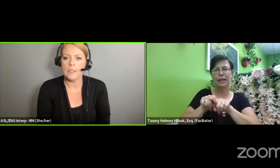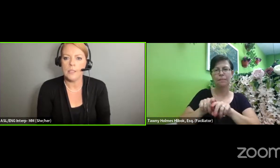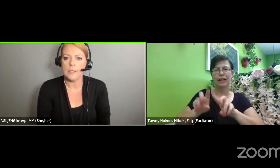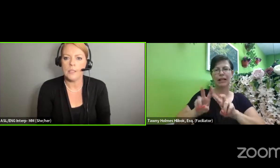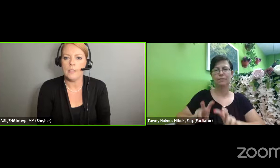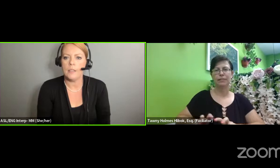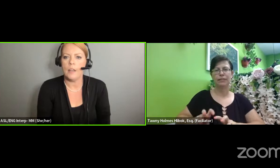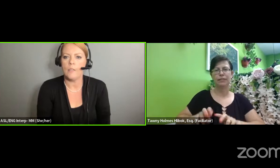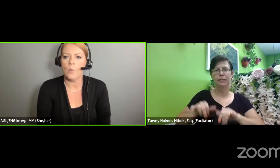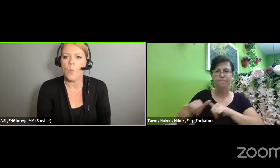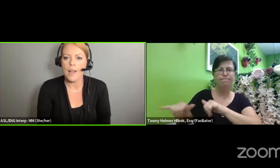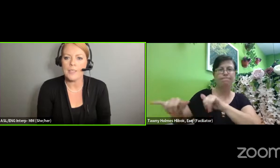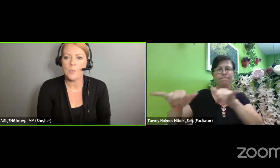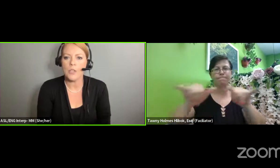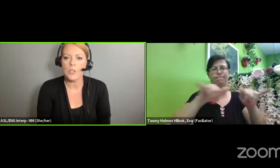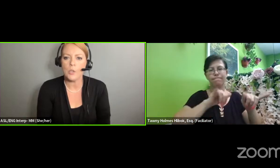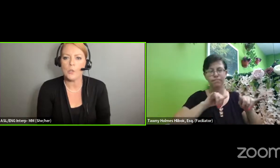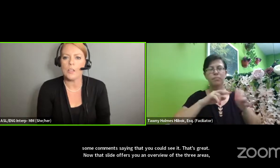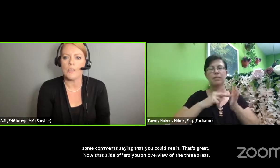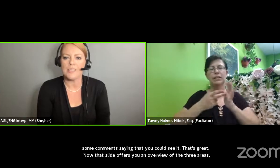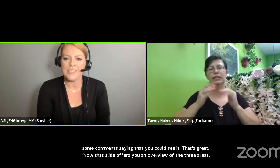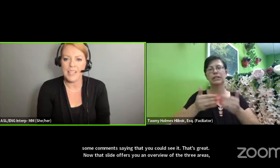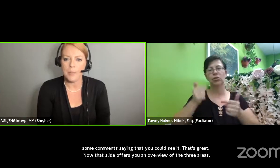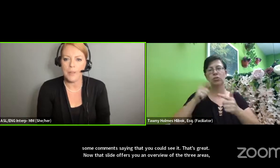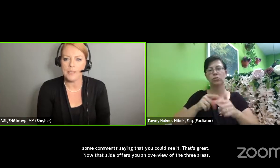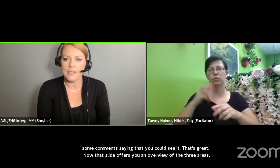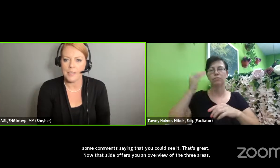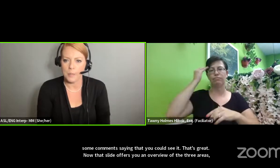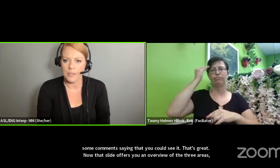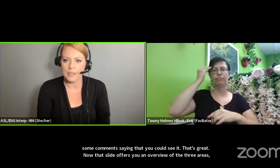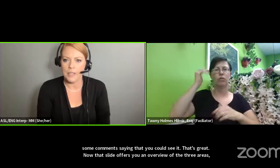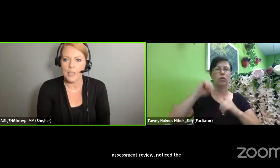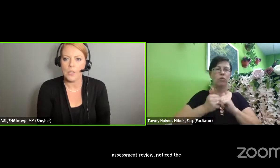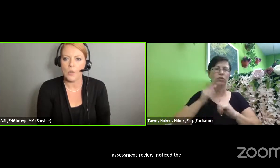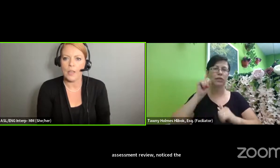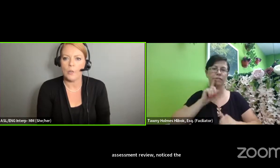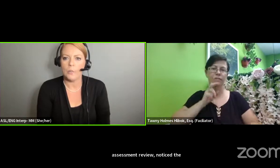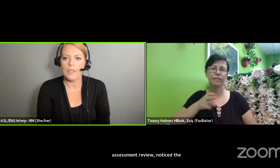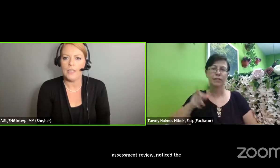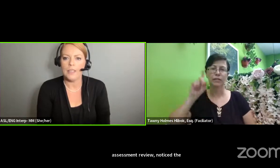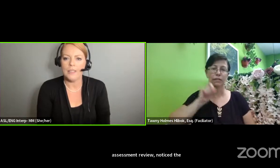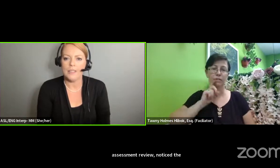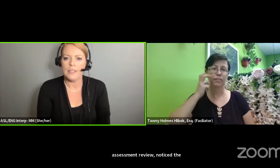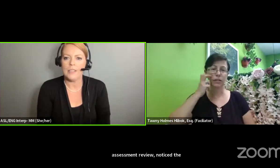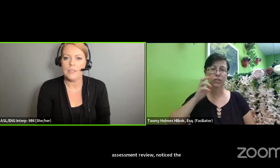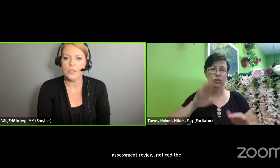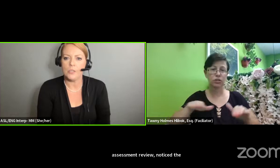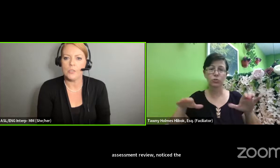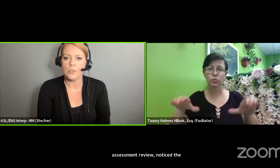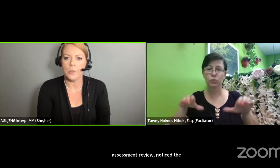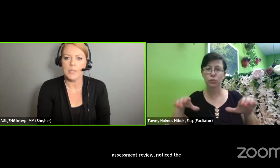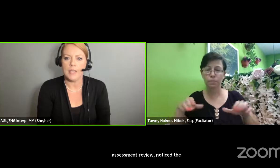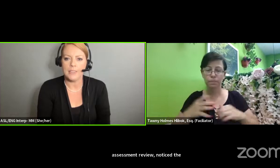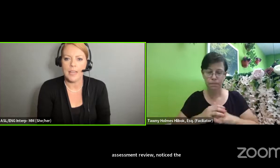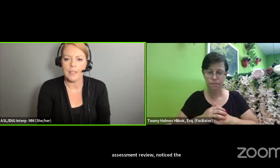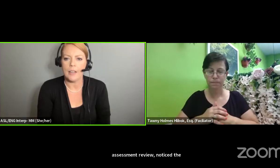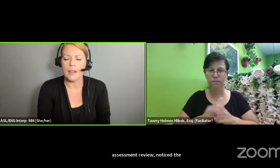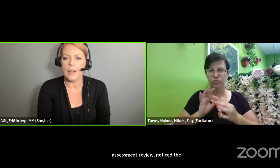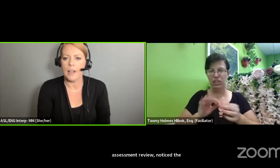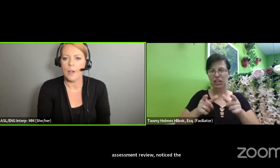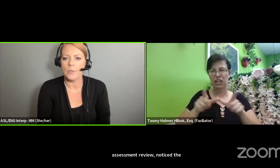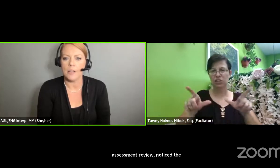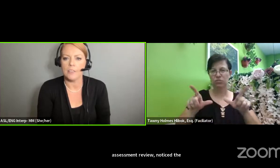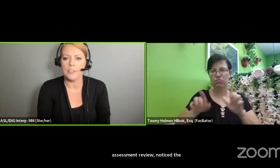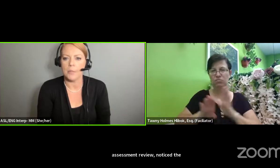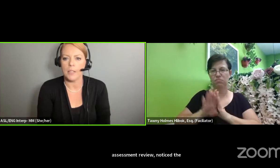noticed the need of a widespread use of the same assessment so that it would be easier to obtain data